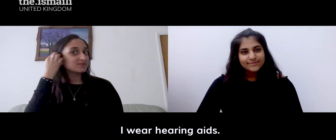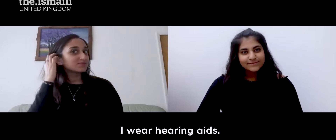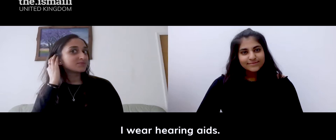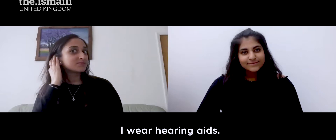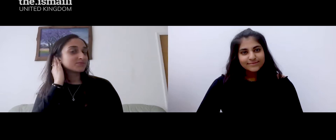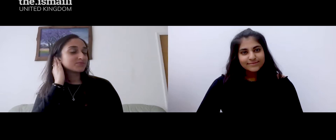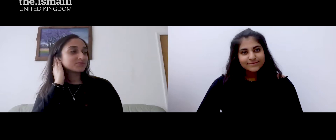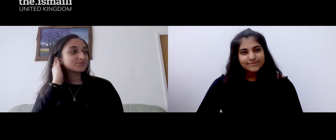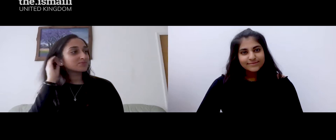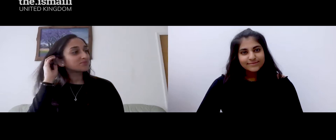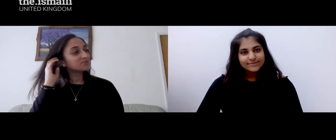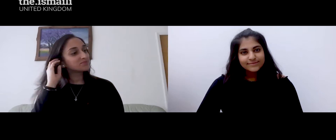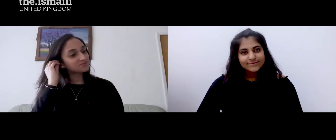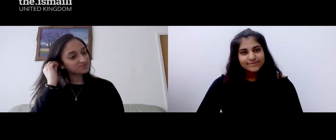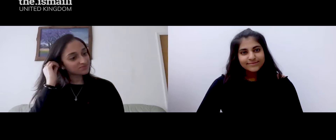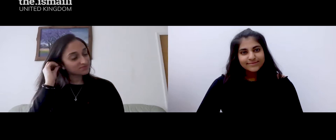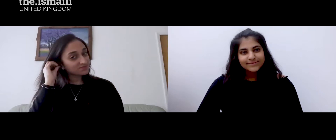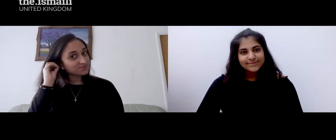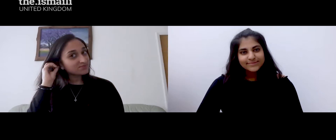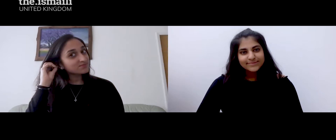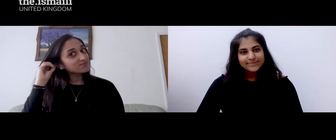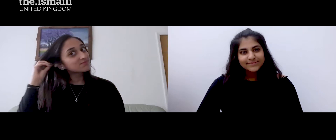hearing.